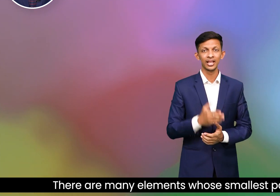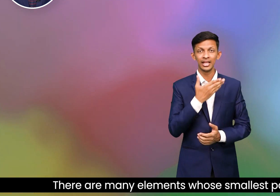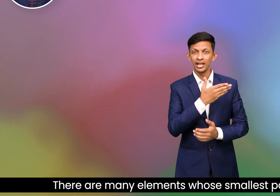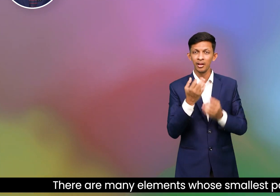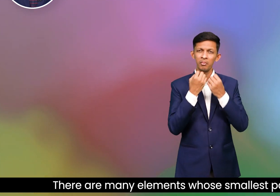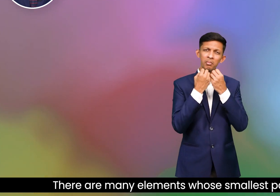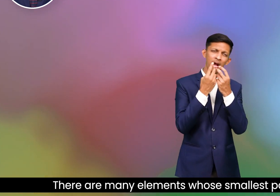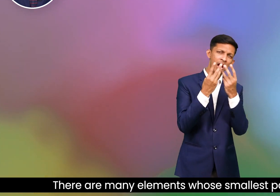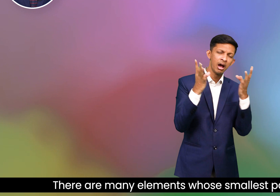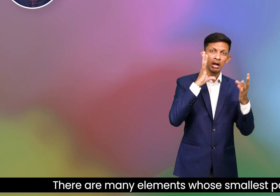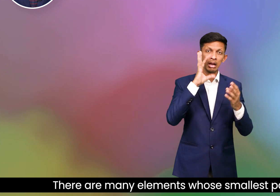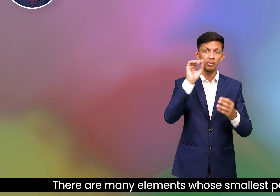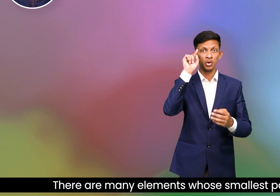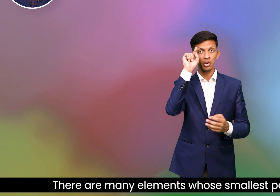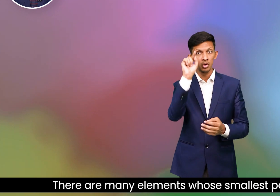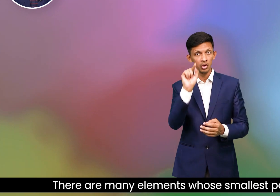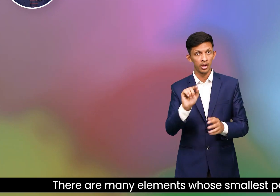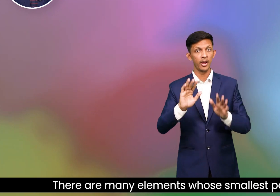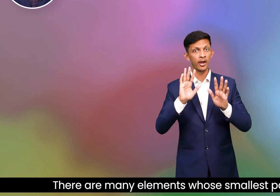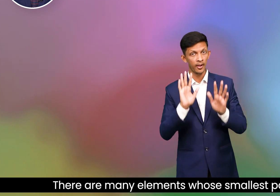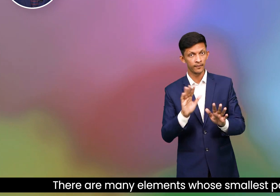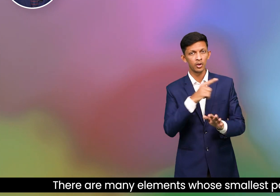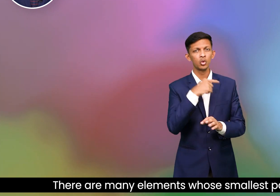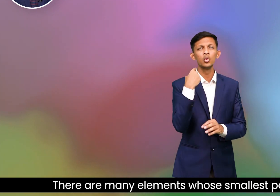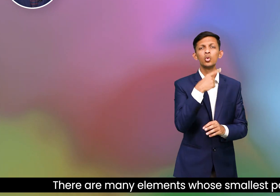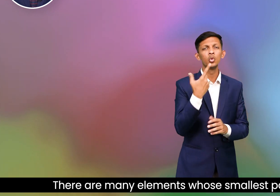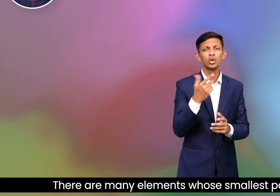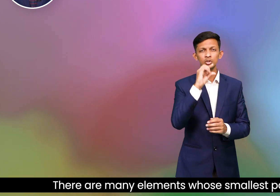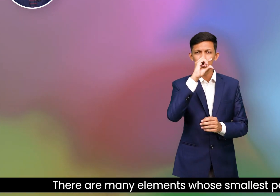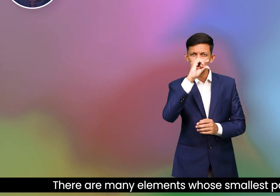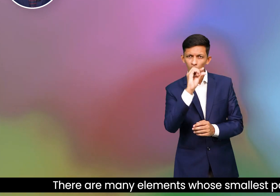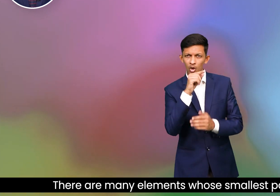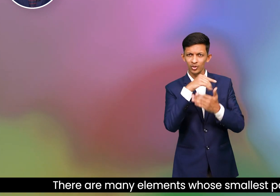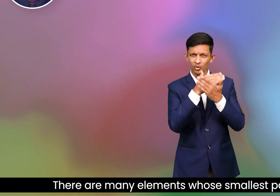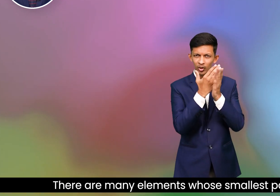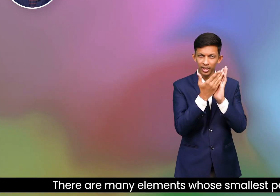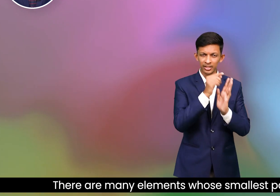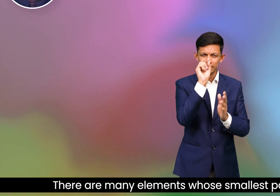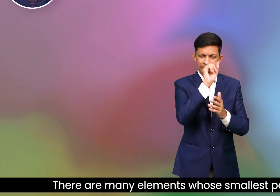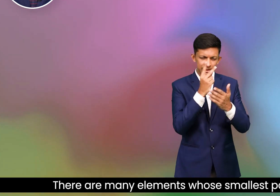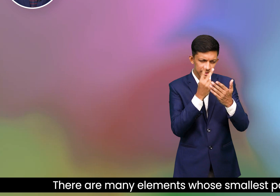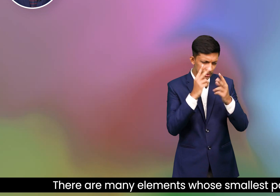There are many elements whose smallest particle is an atom.